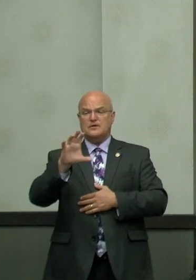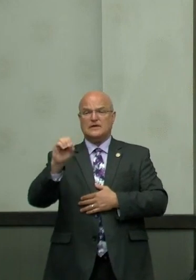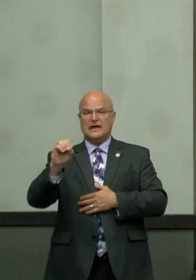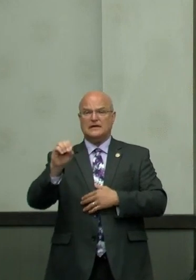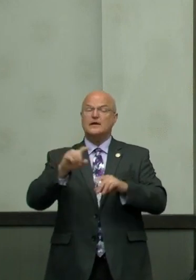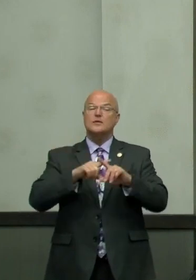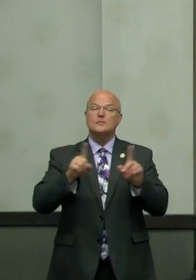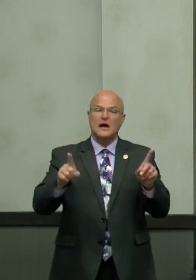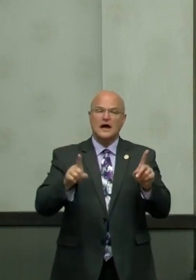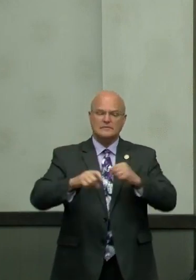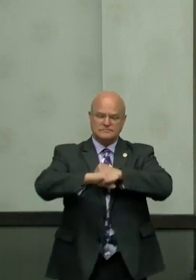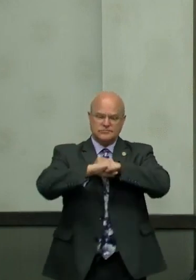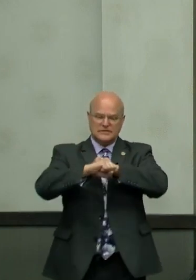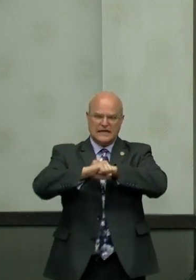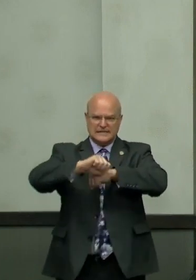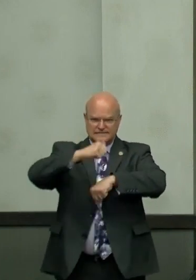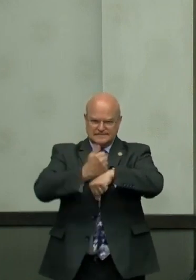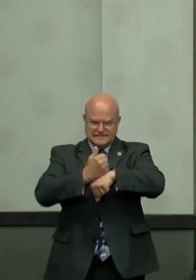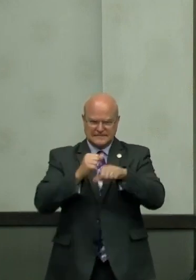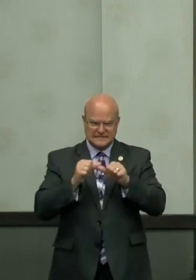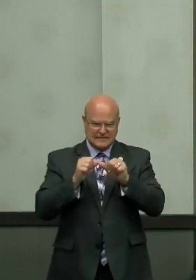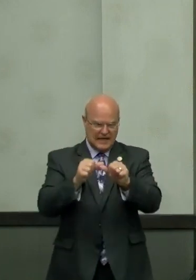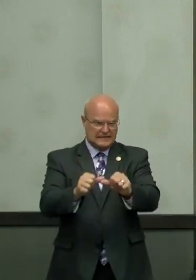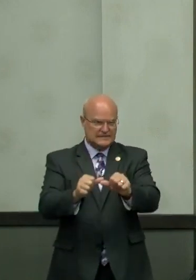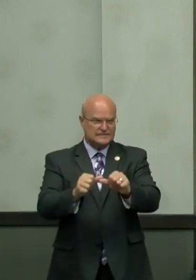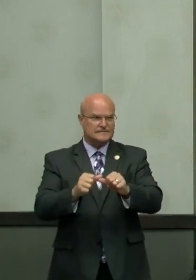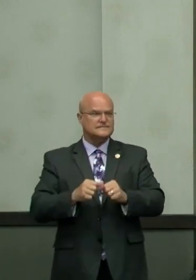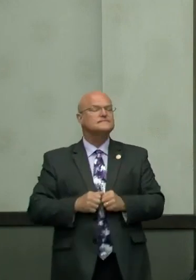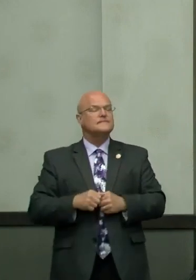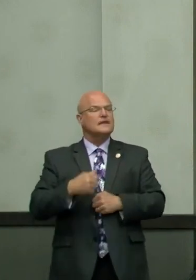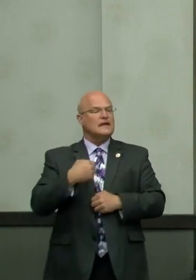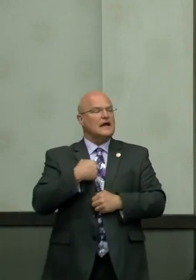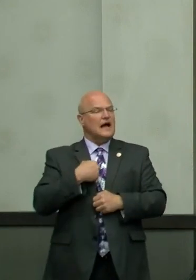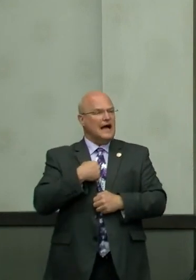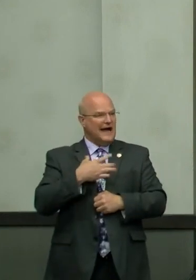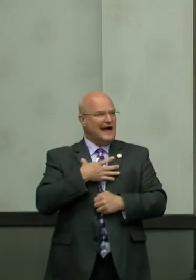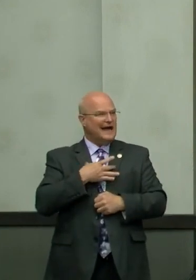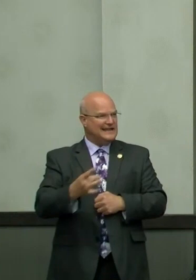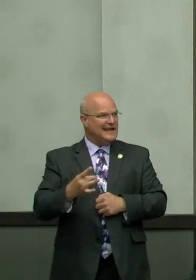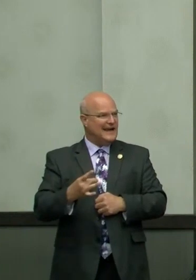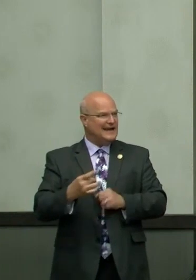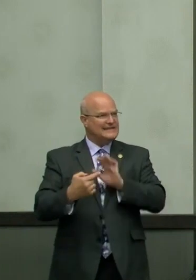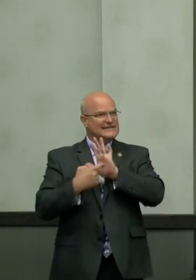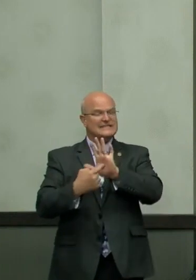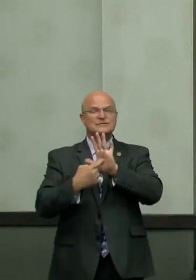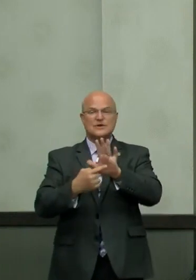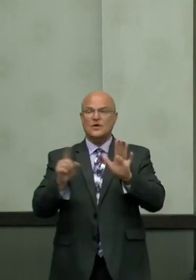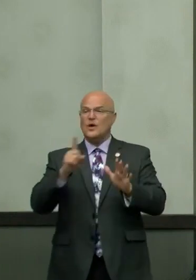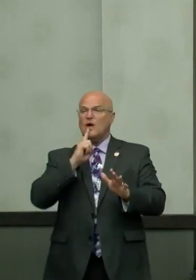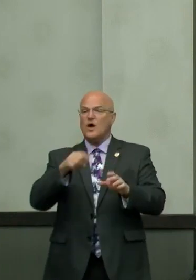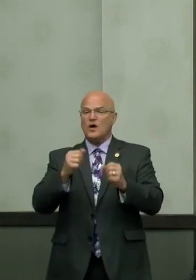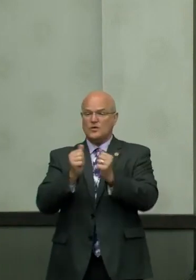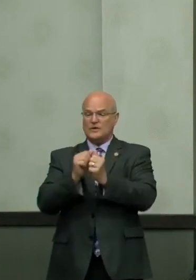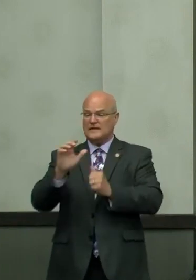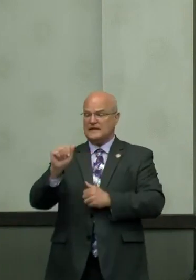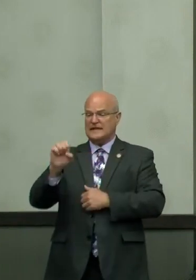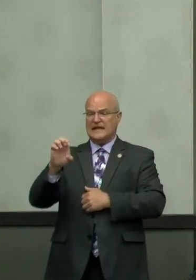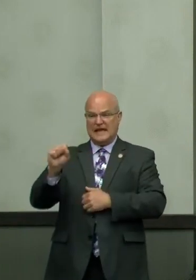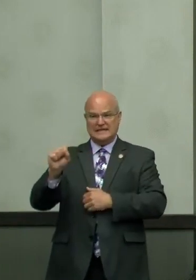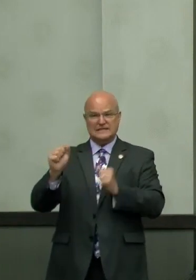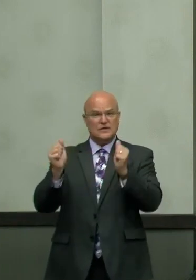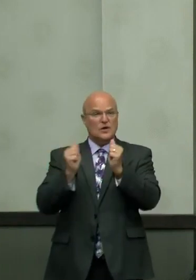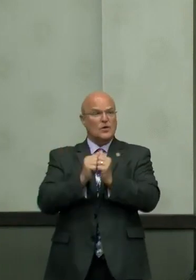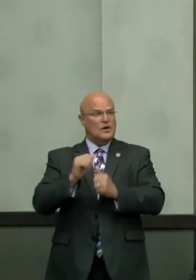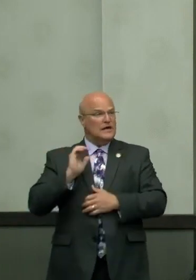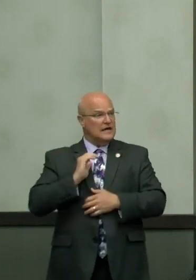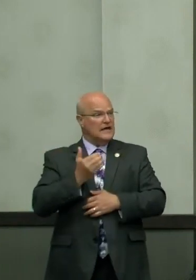to make sure that protection stays in place. I always like to be able to demonstrate where we are in cases